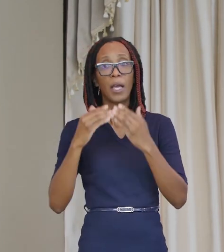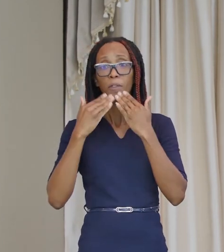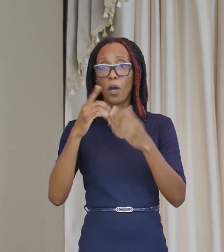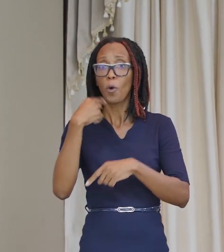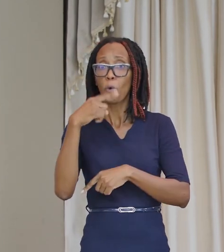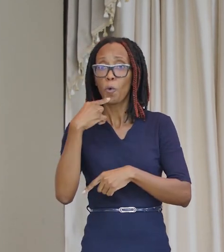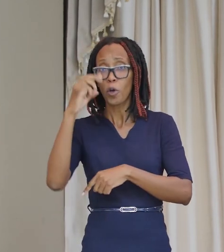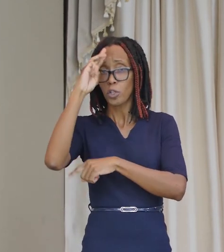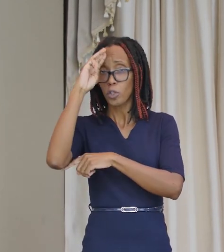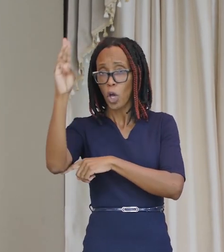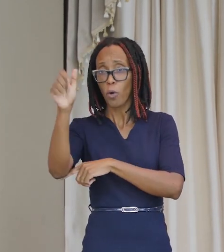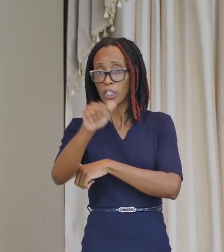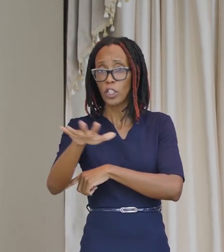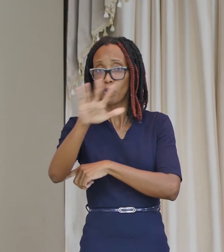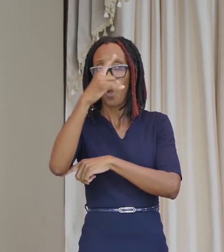the Scout District